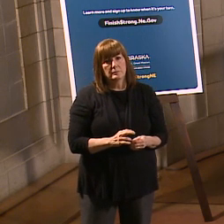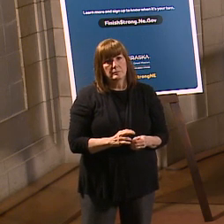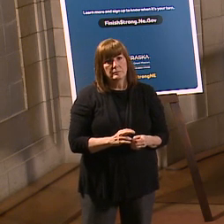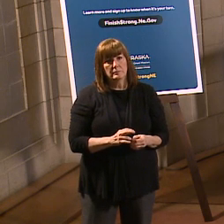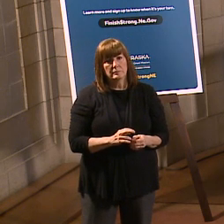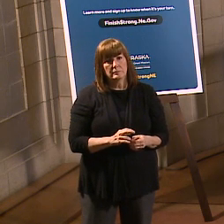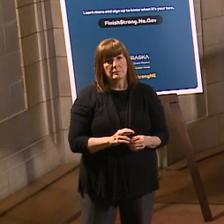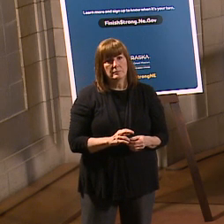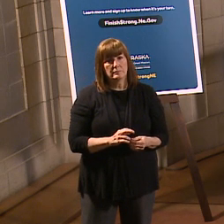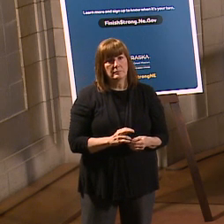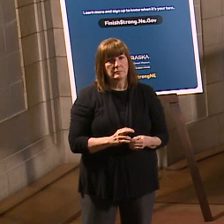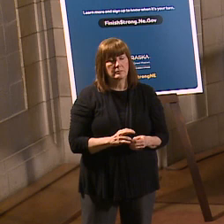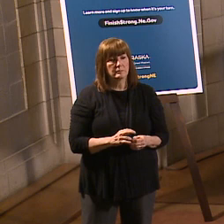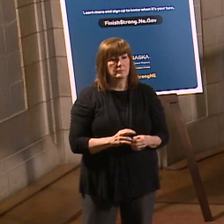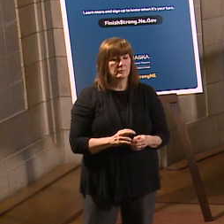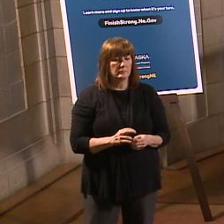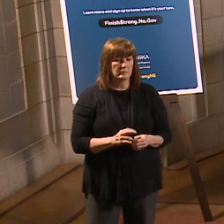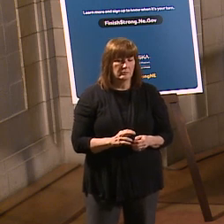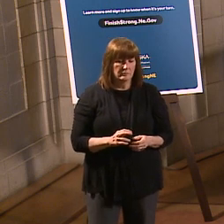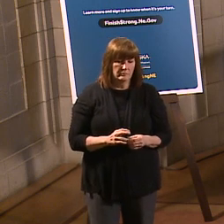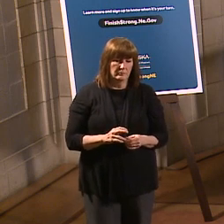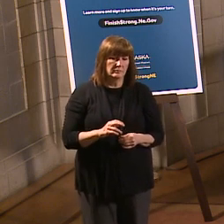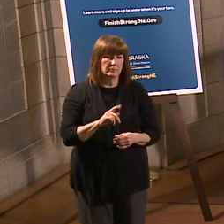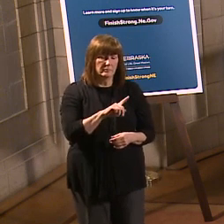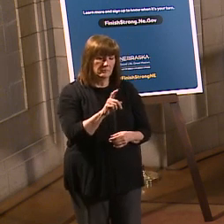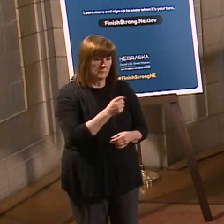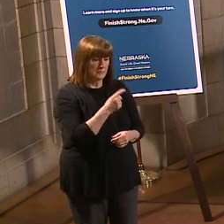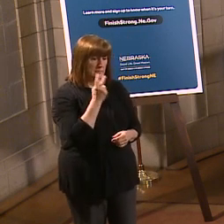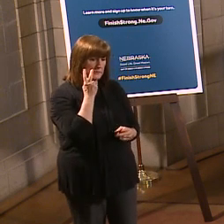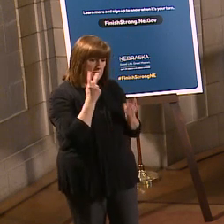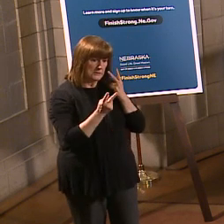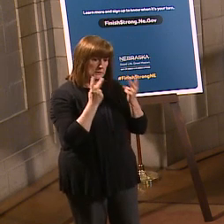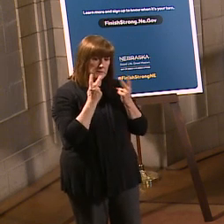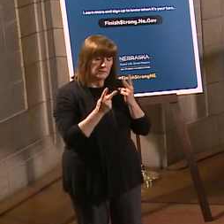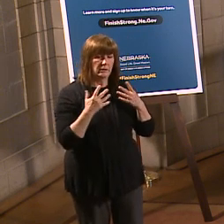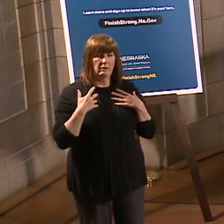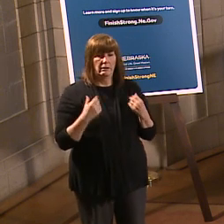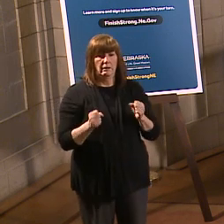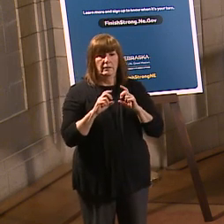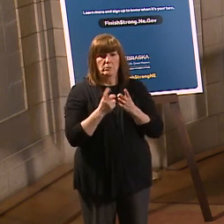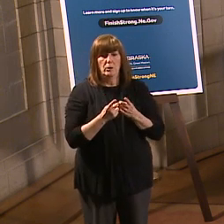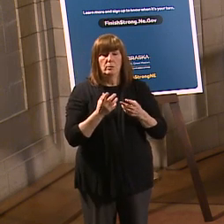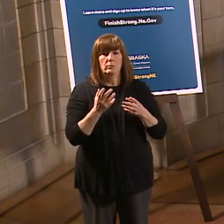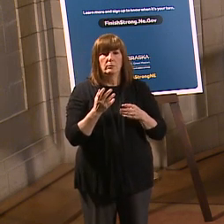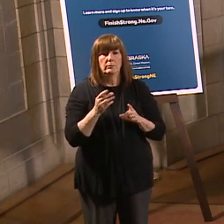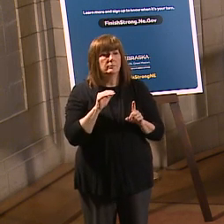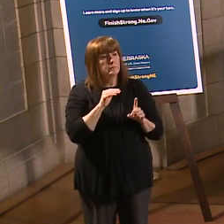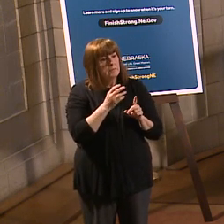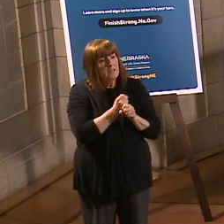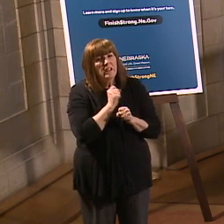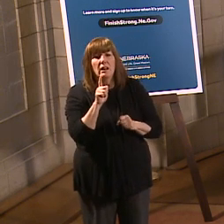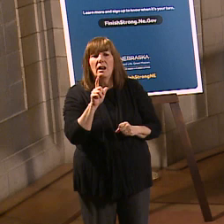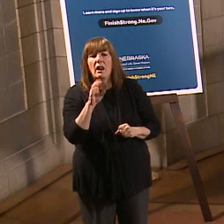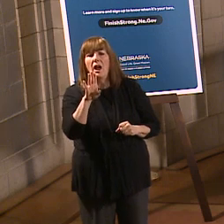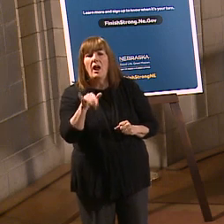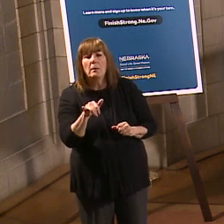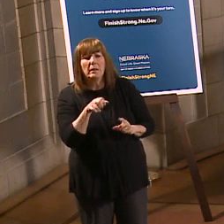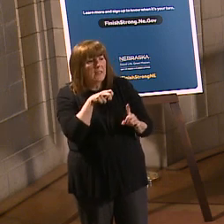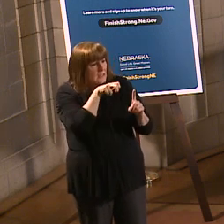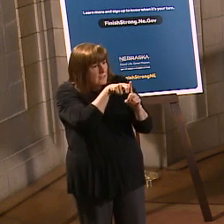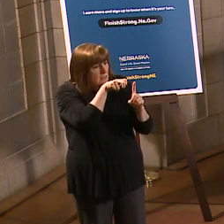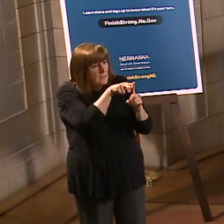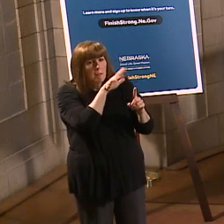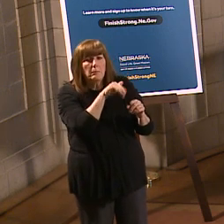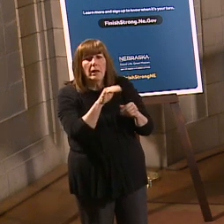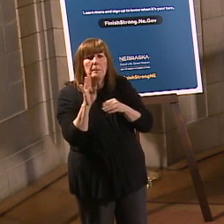people vaccinated? So Andrew's asking, are we seeing health departments getting lobbied by businesses to get their people vaccinated?